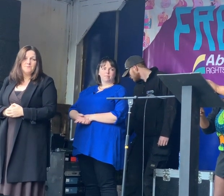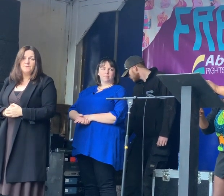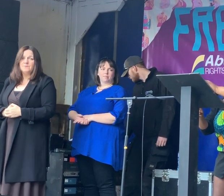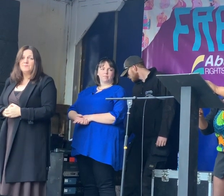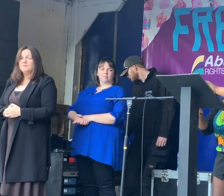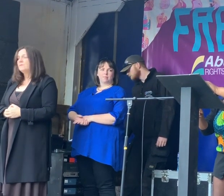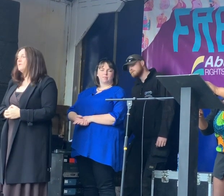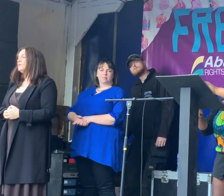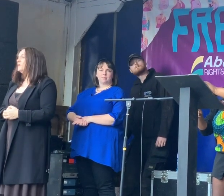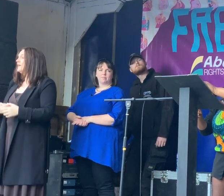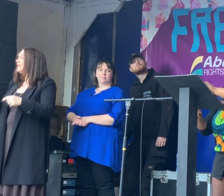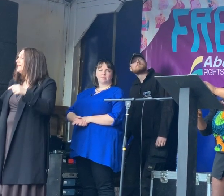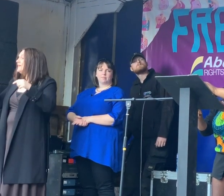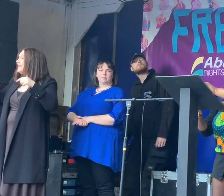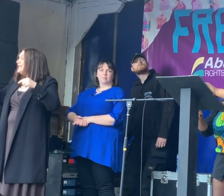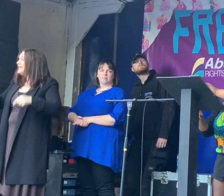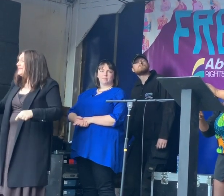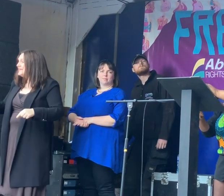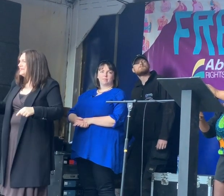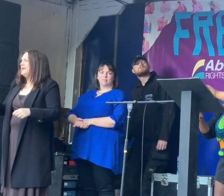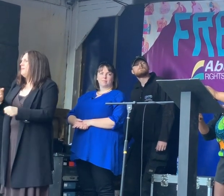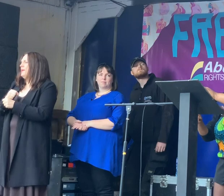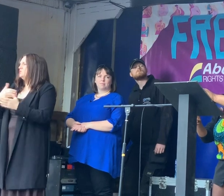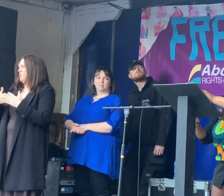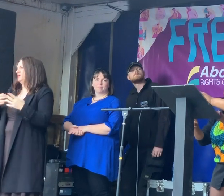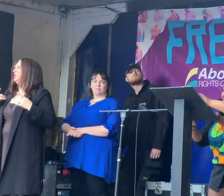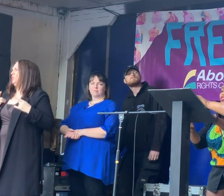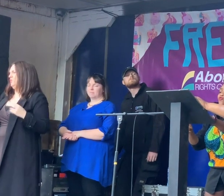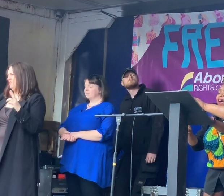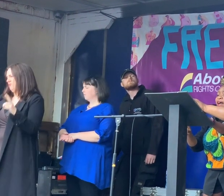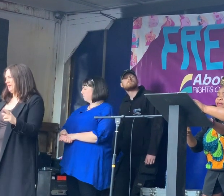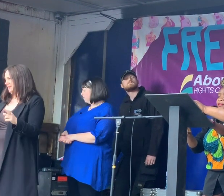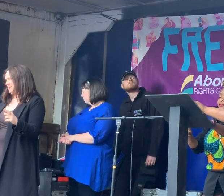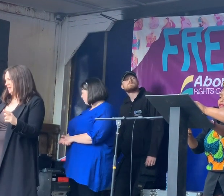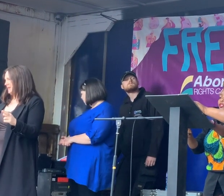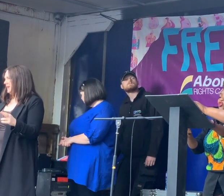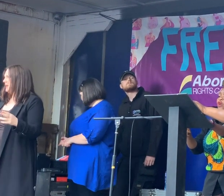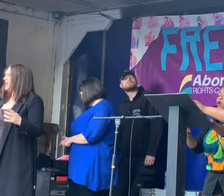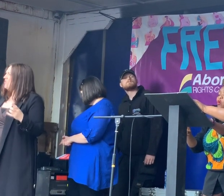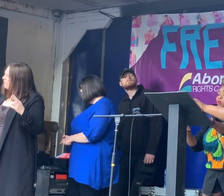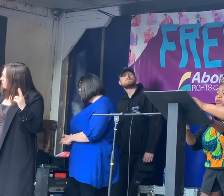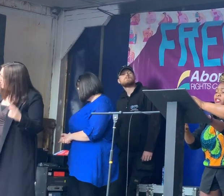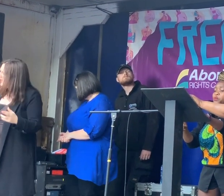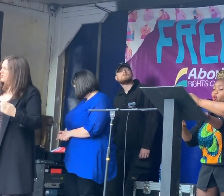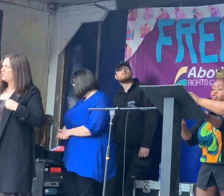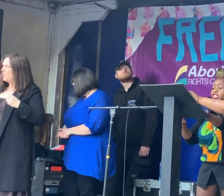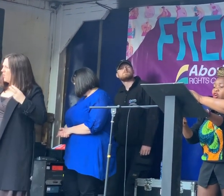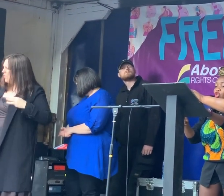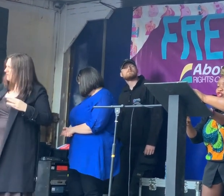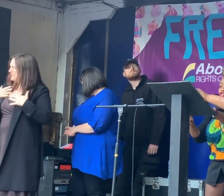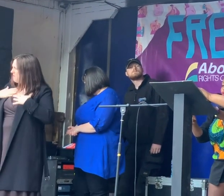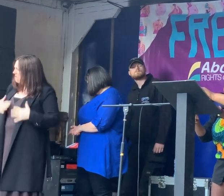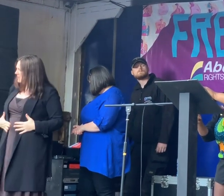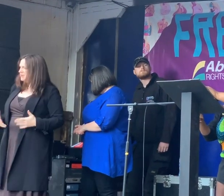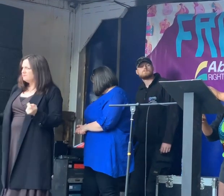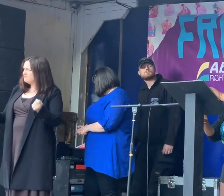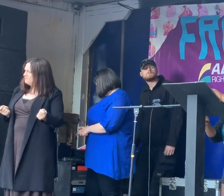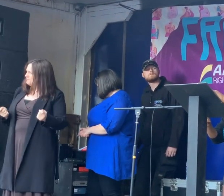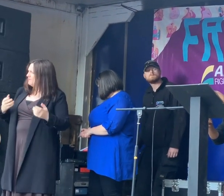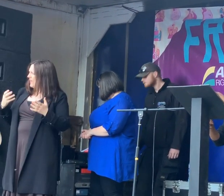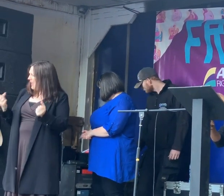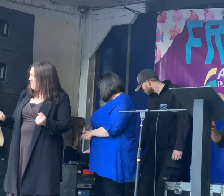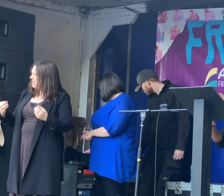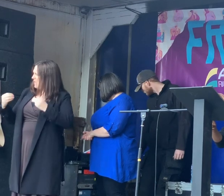This is about human rights, the right to a woman's bodily autonomy, to